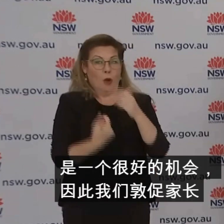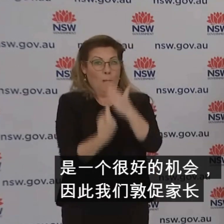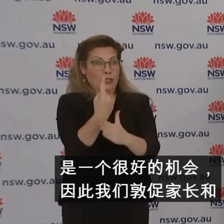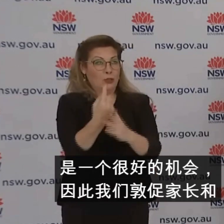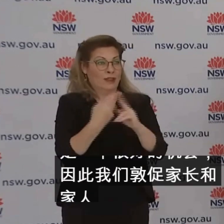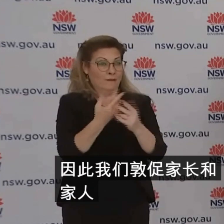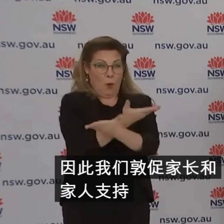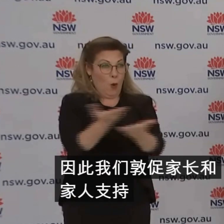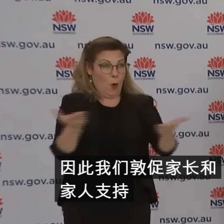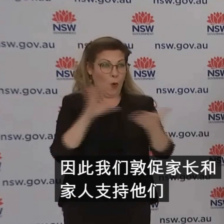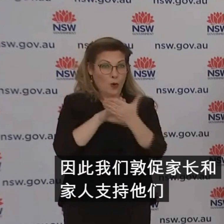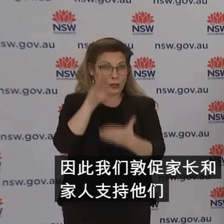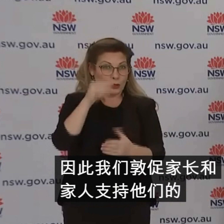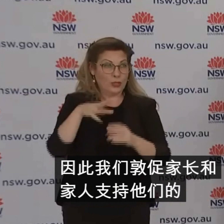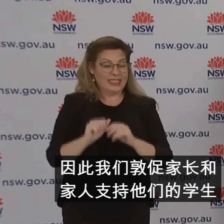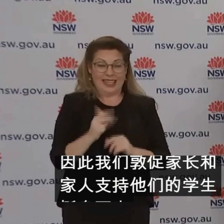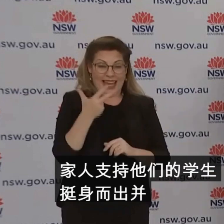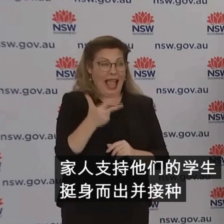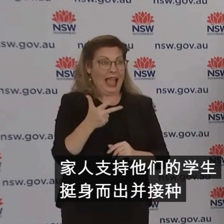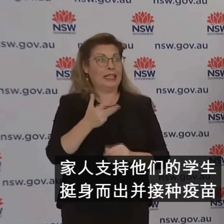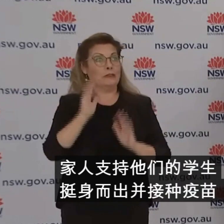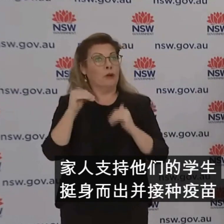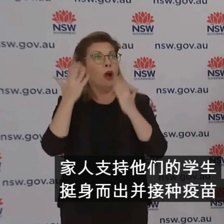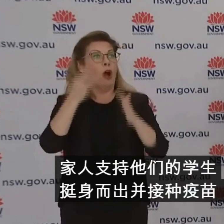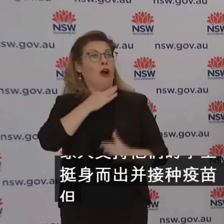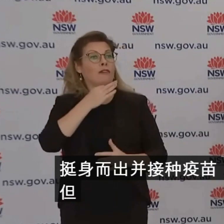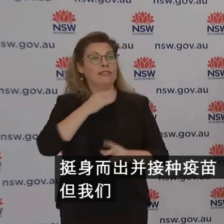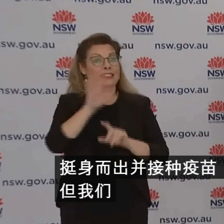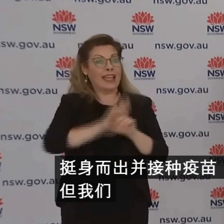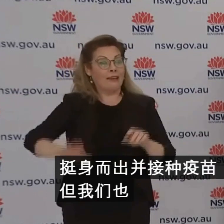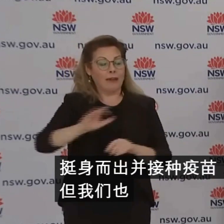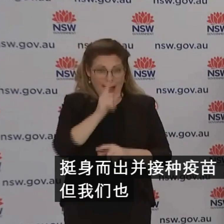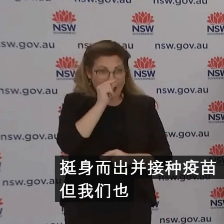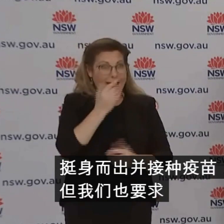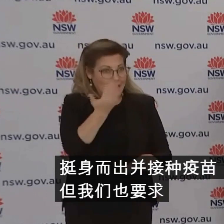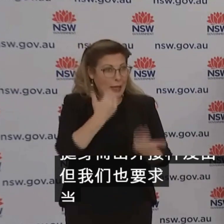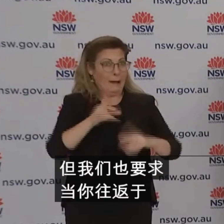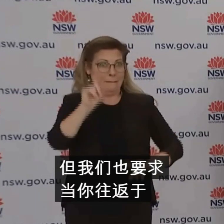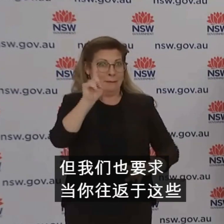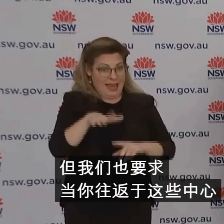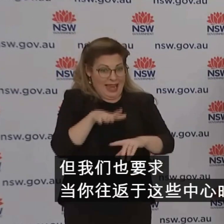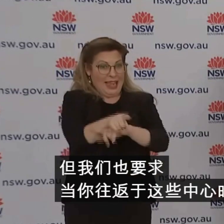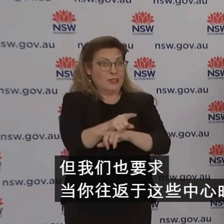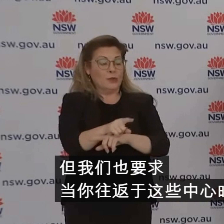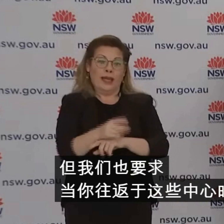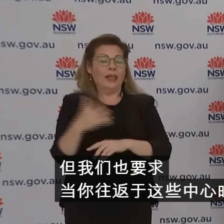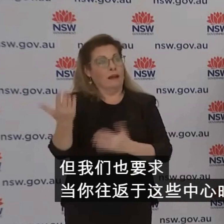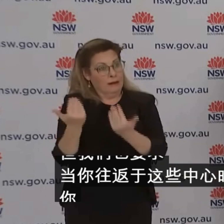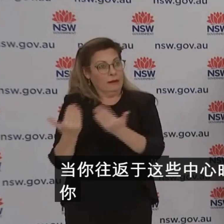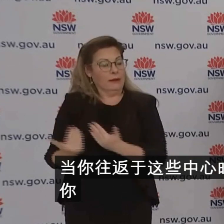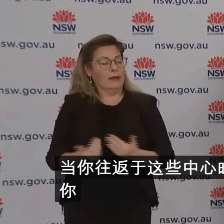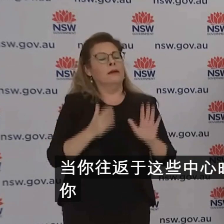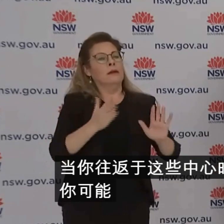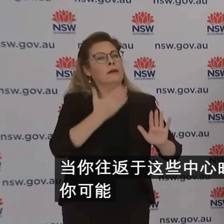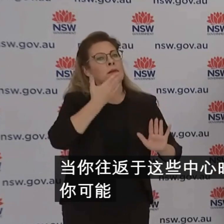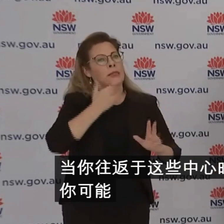urging parents and families to support their students in coming forward and getting vaccinated, but we also ask that you please be safe when you're going to and from